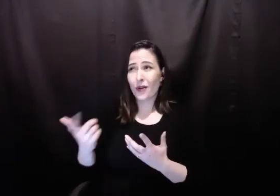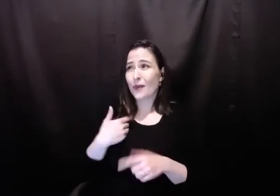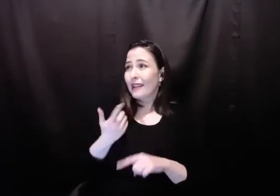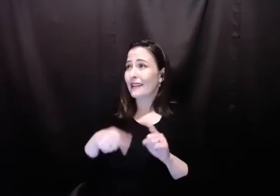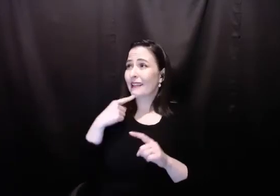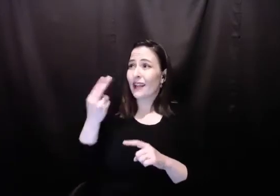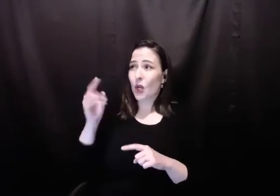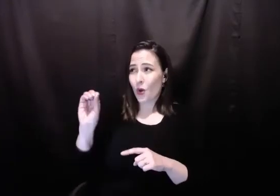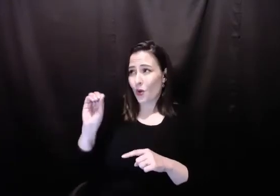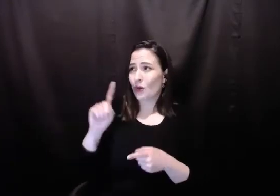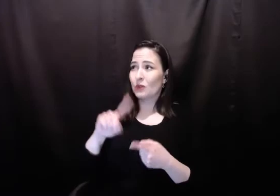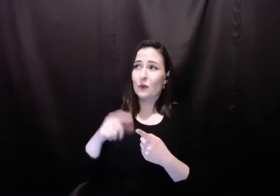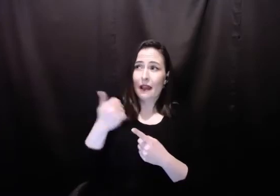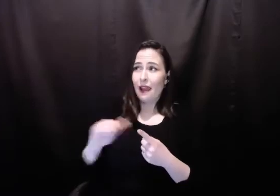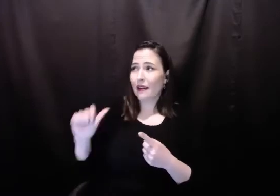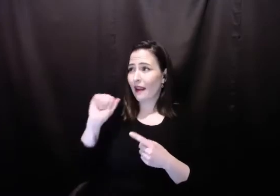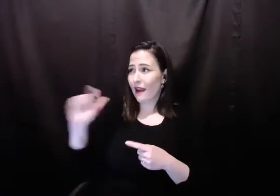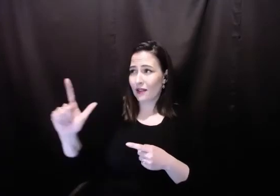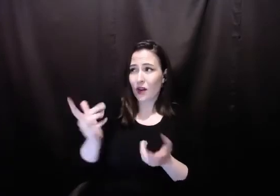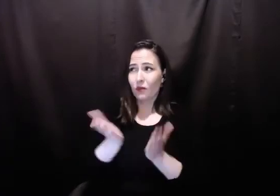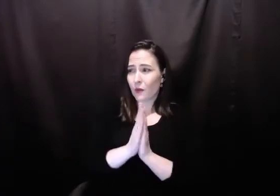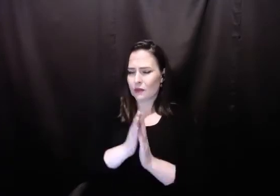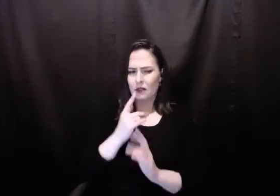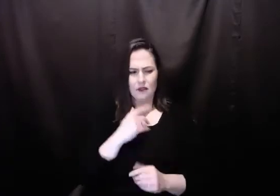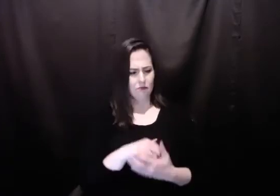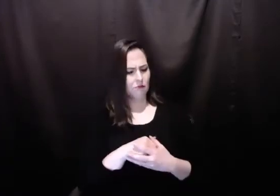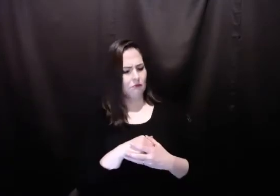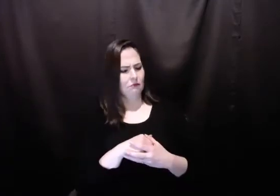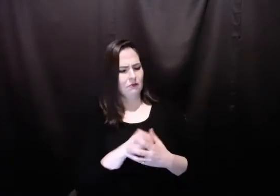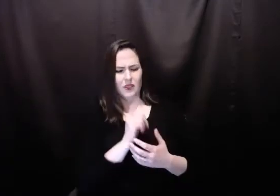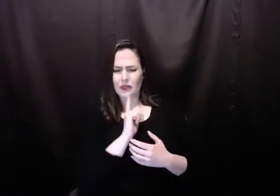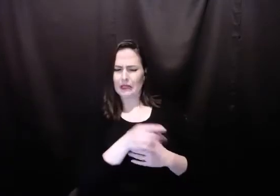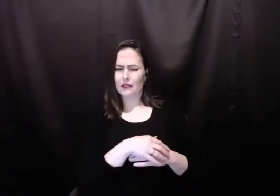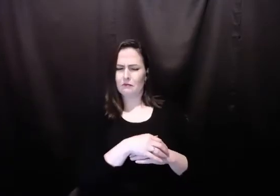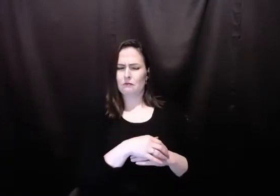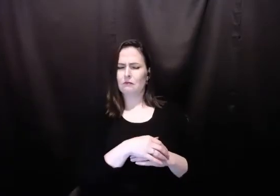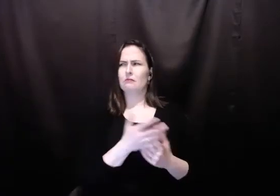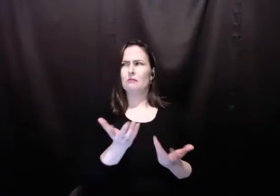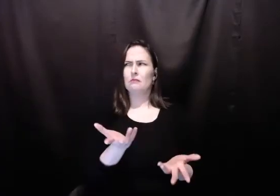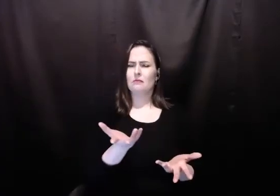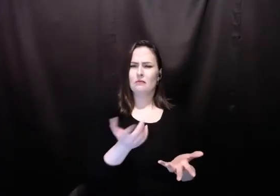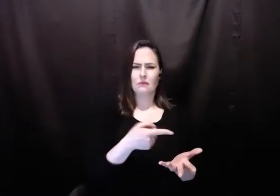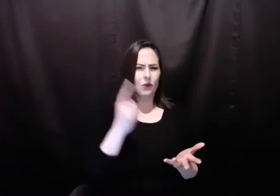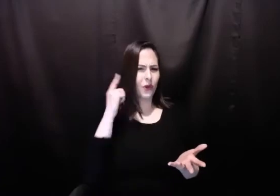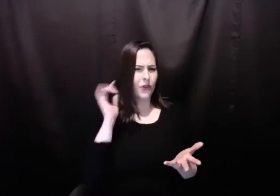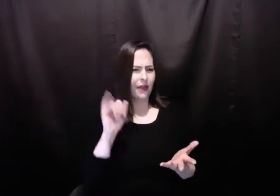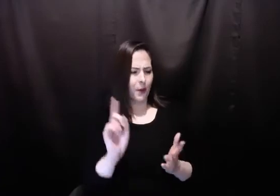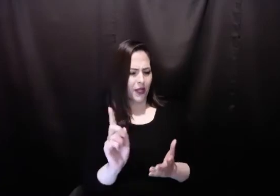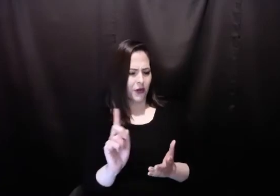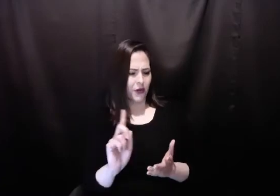Where'd you find that? I mean, where does it say that? And she said, well, I don't know. It doesn't say it in our literature. I'm like, not in any literature I've ever